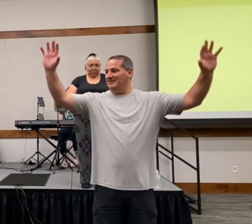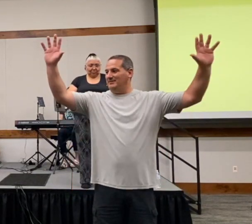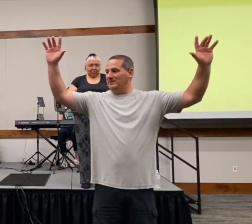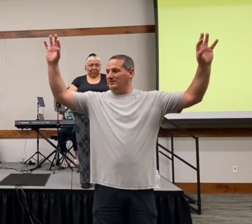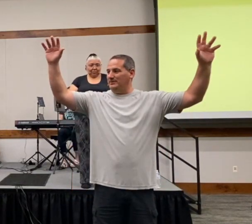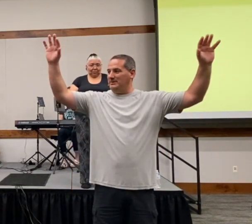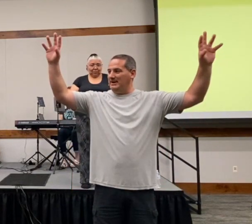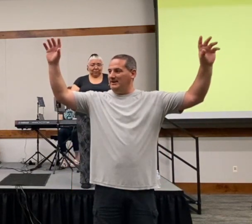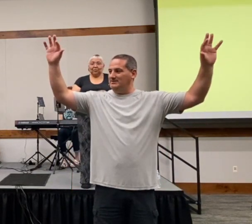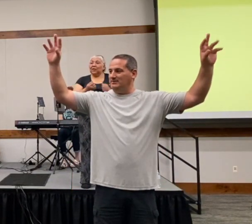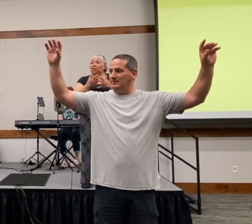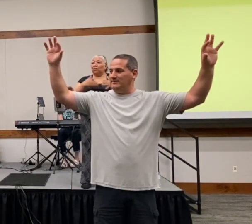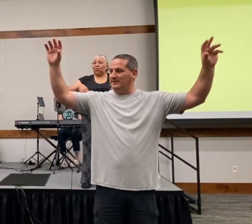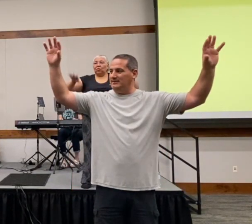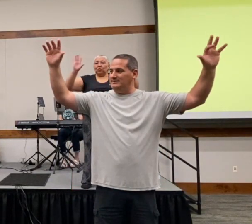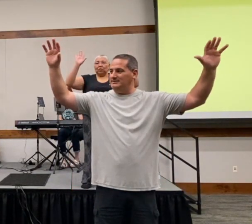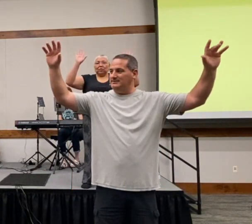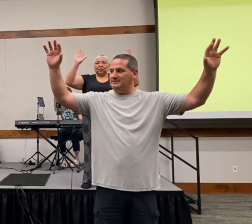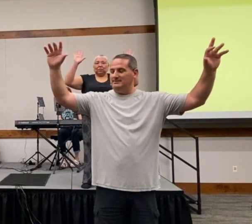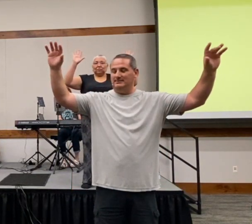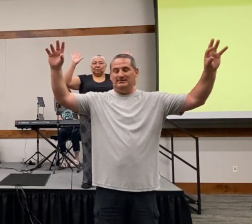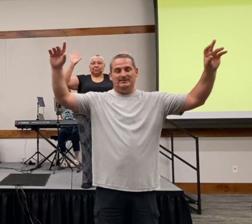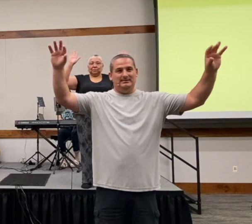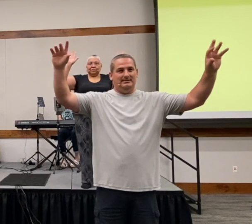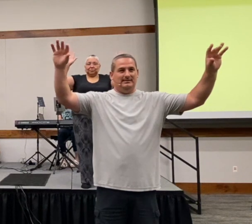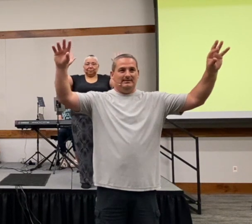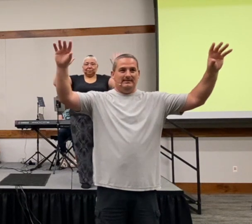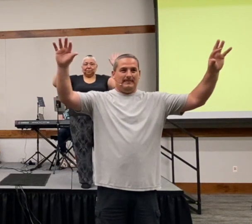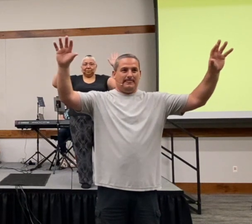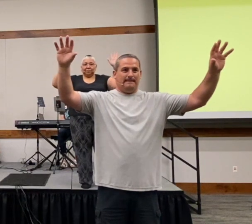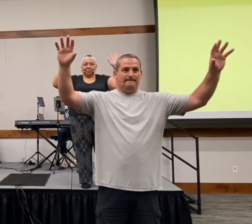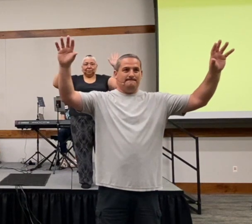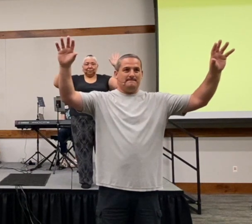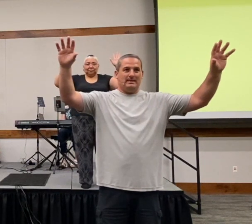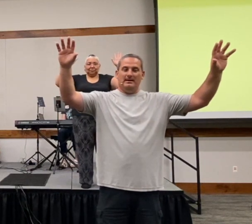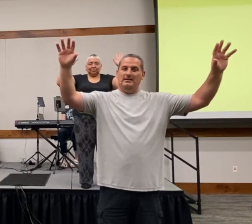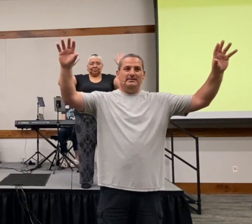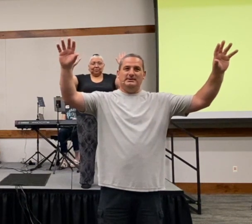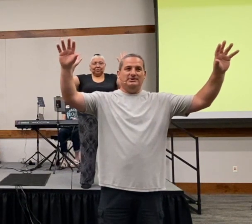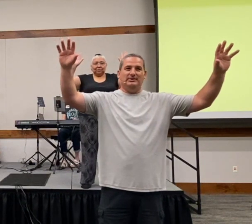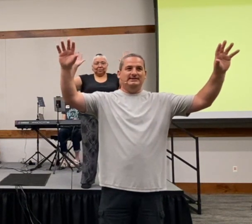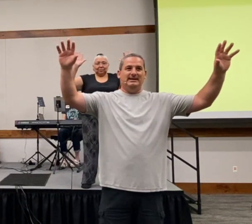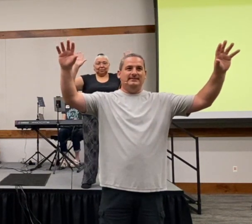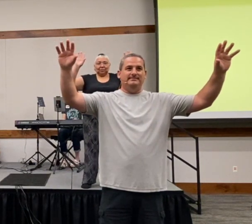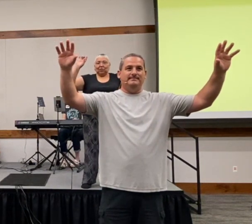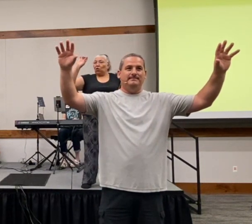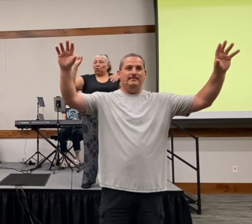Everybody hold up your hands with your fingers.